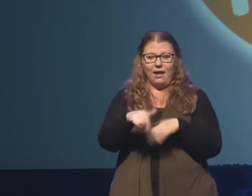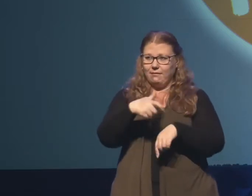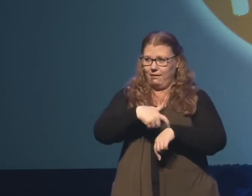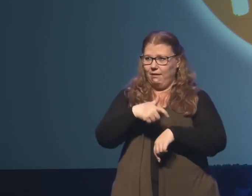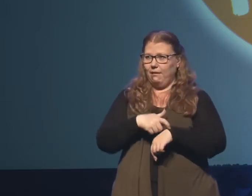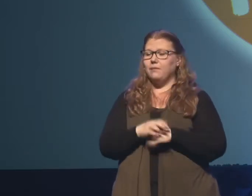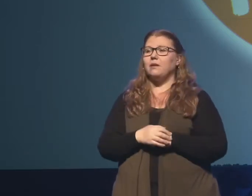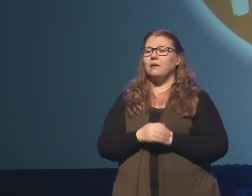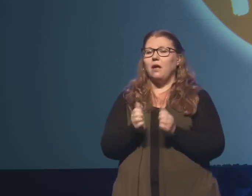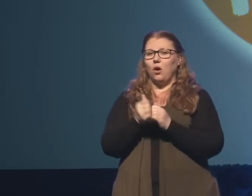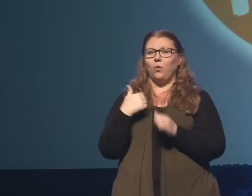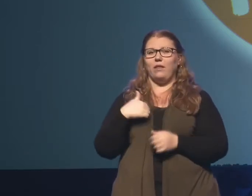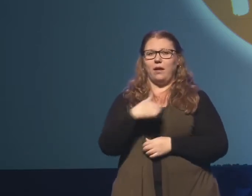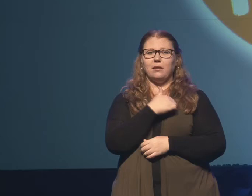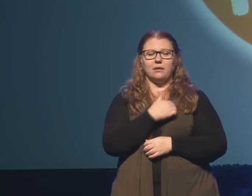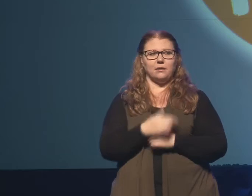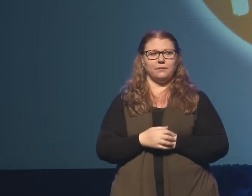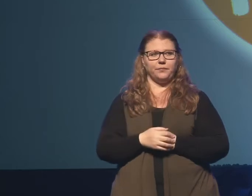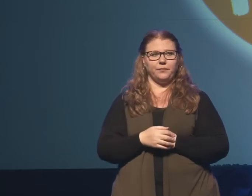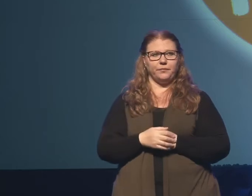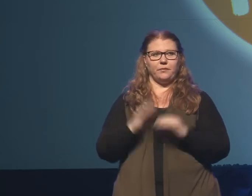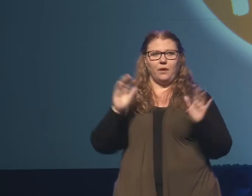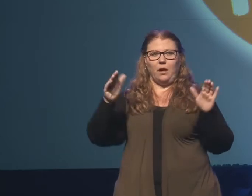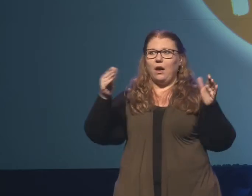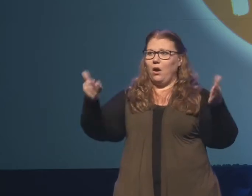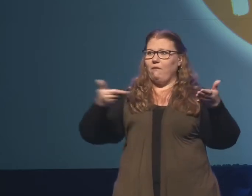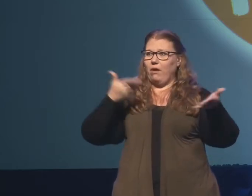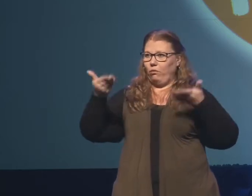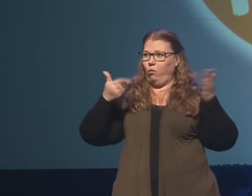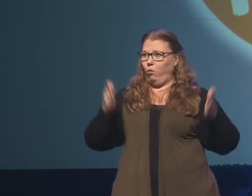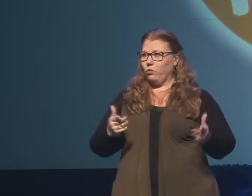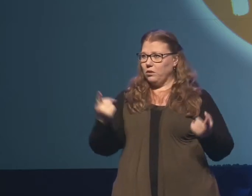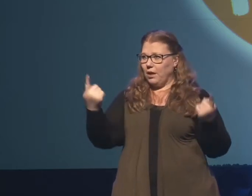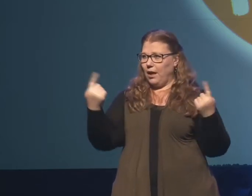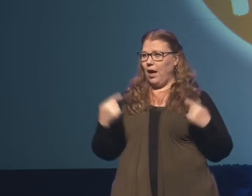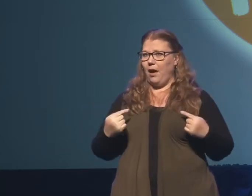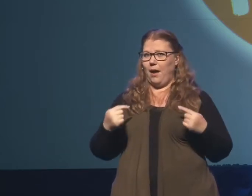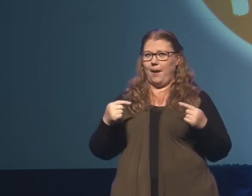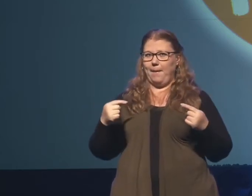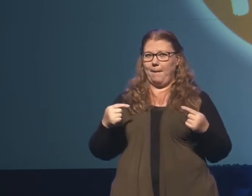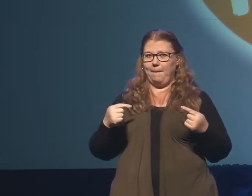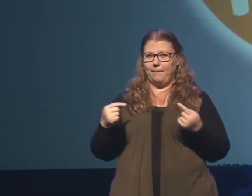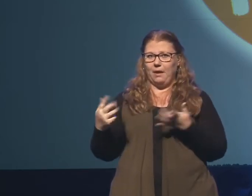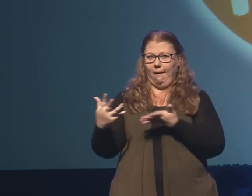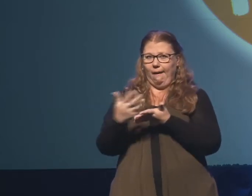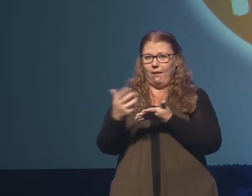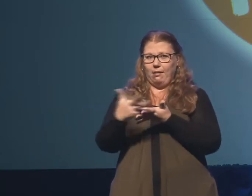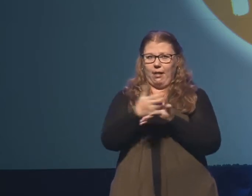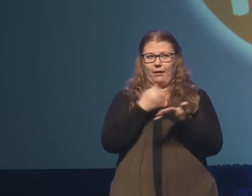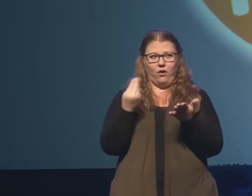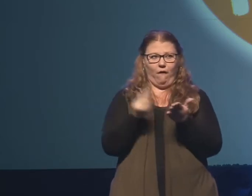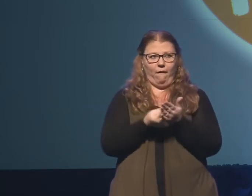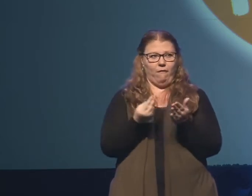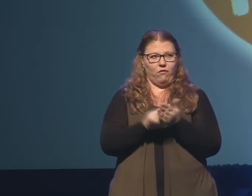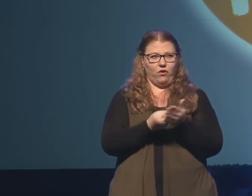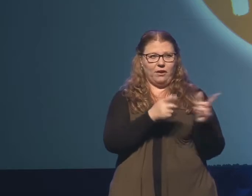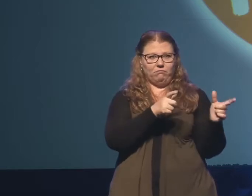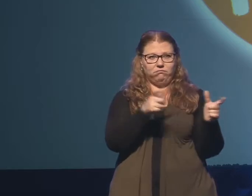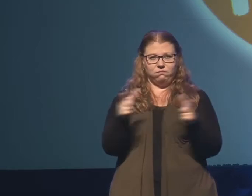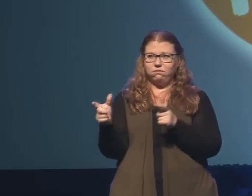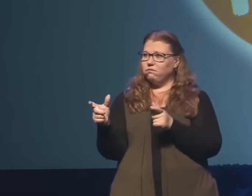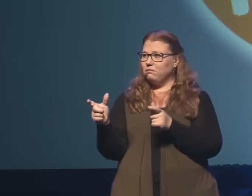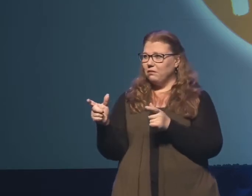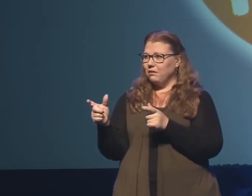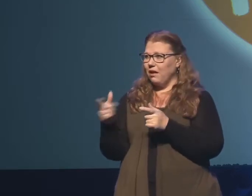time with us. I will invite our auditorium host now to come and receive our weekend offering again. Thank you if you participate, like